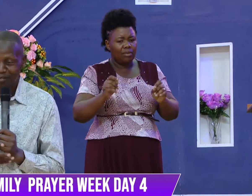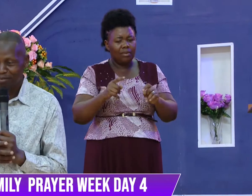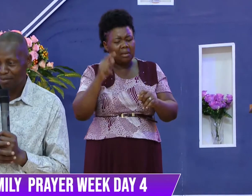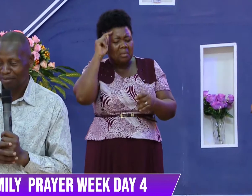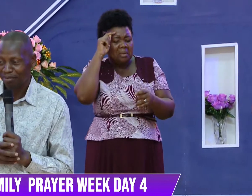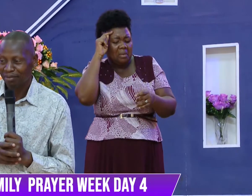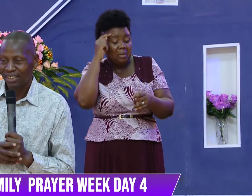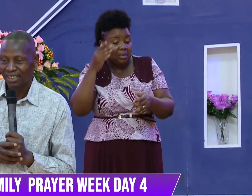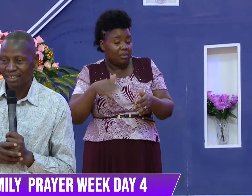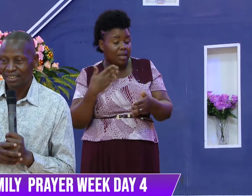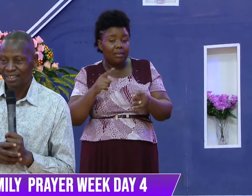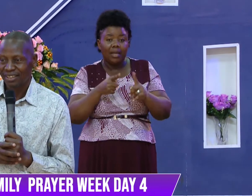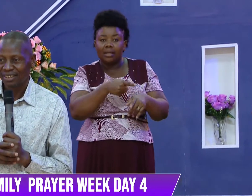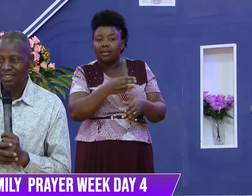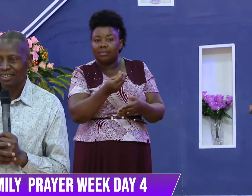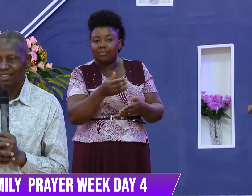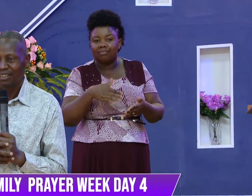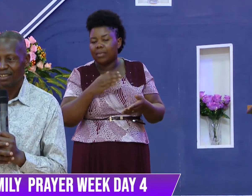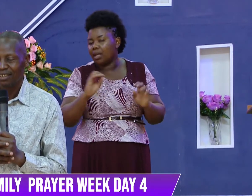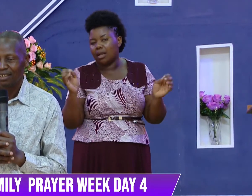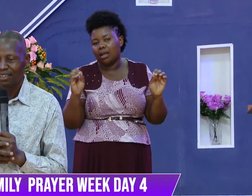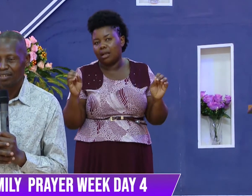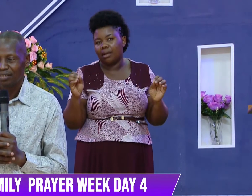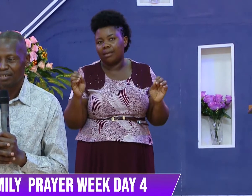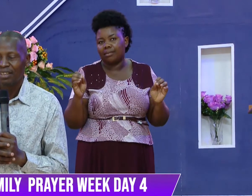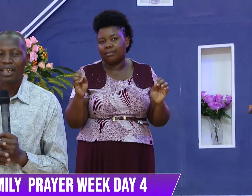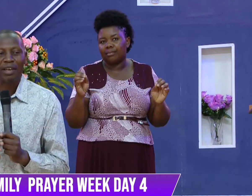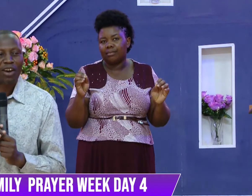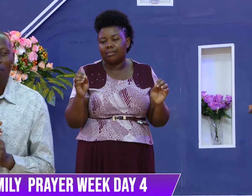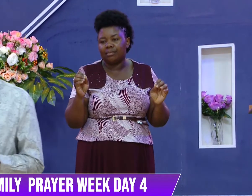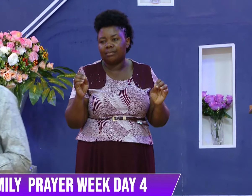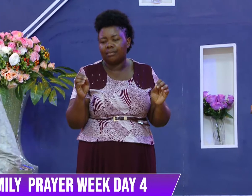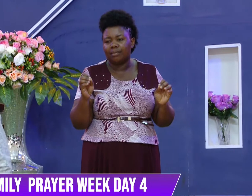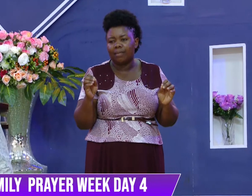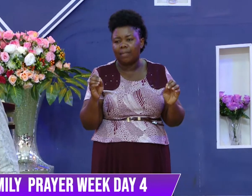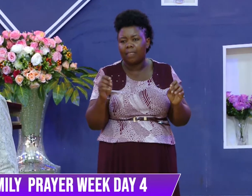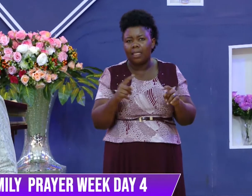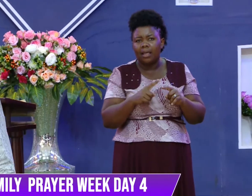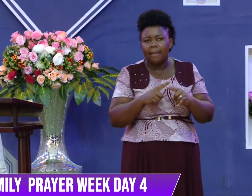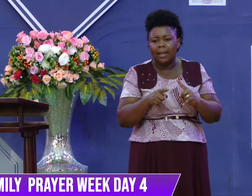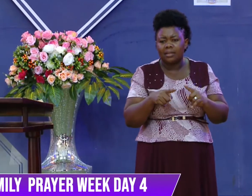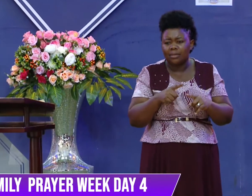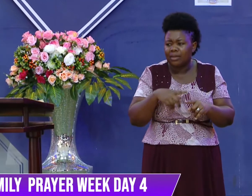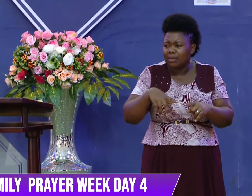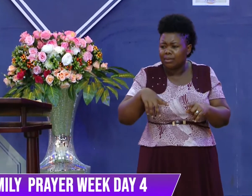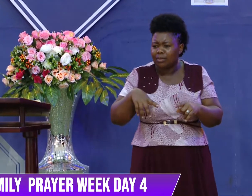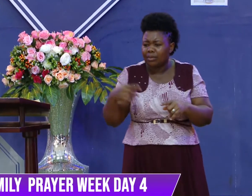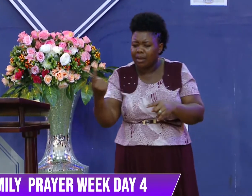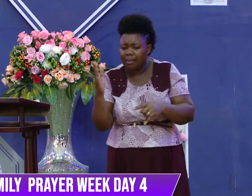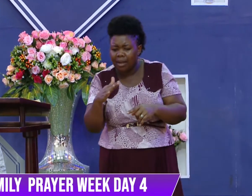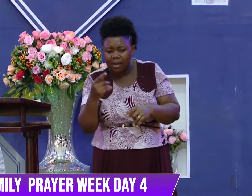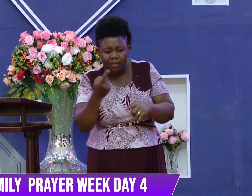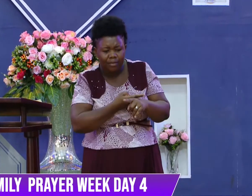And the cleaners could come and clean, not taking it, thinking that it's mine. But it was not mine as well. But whenever I could come back